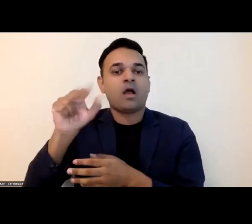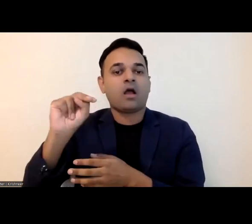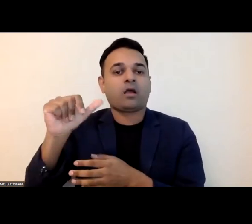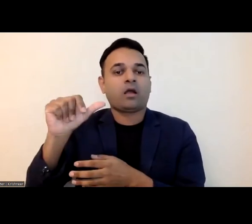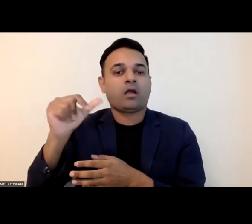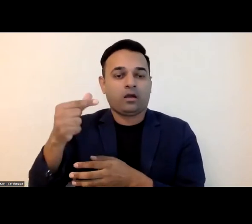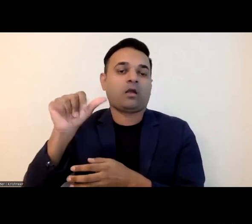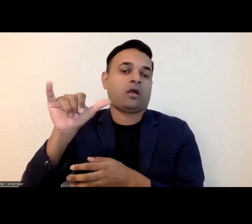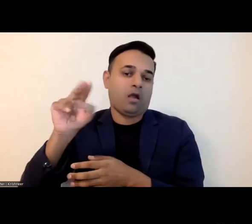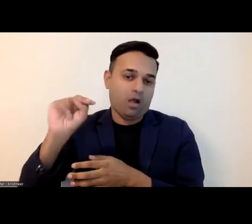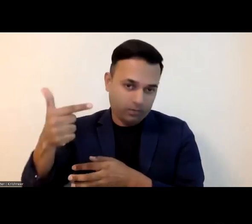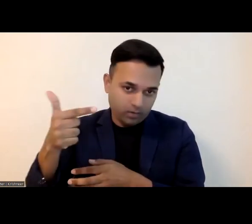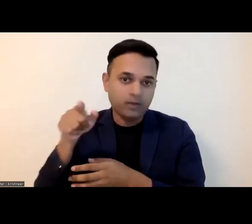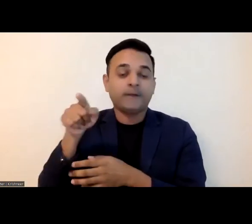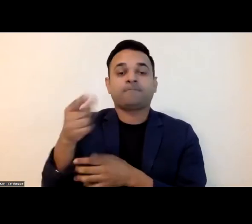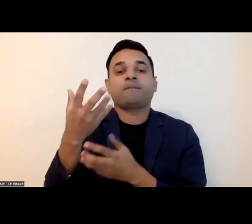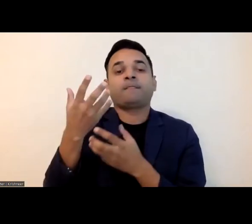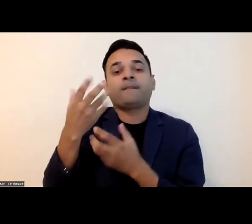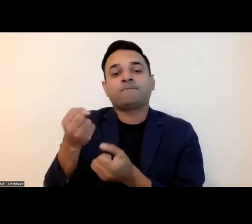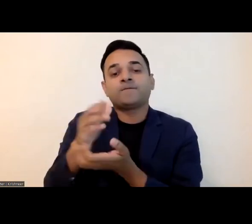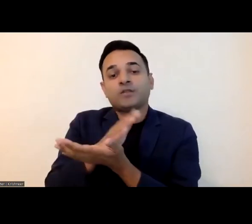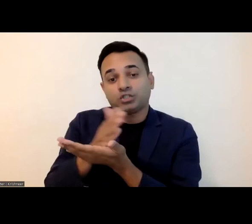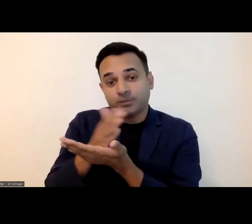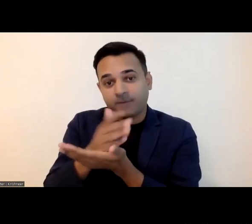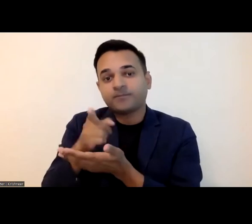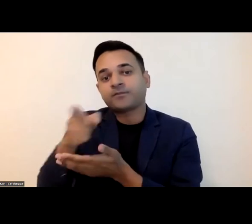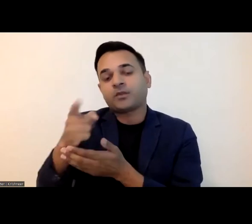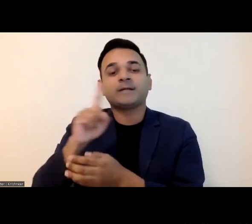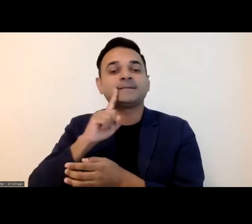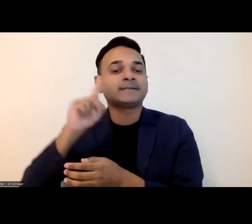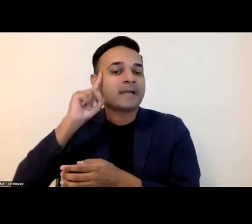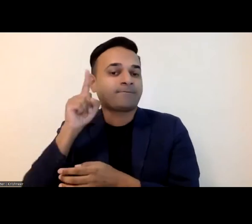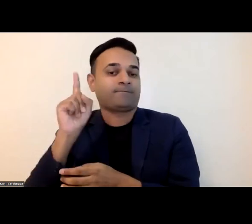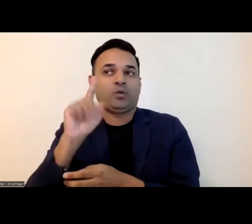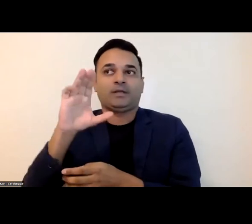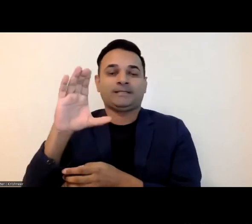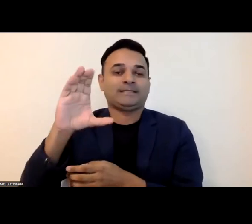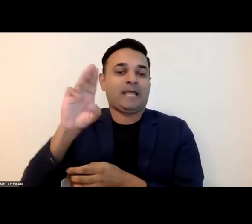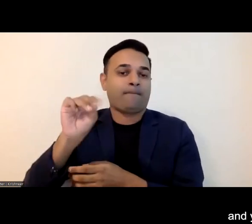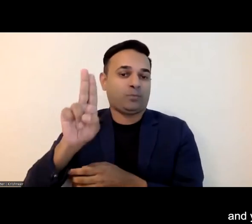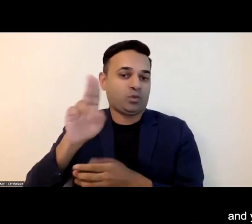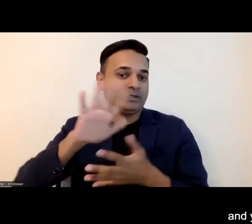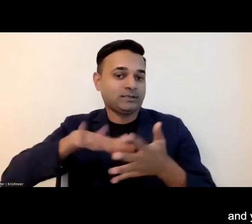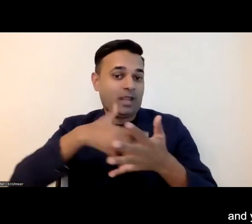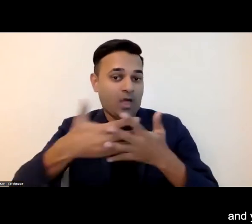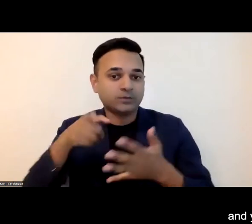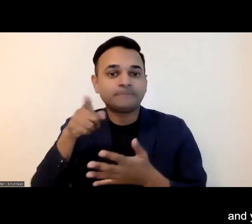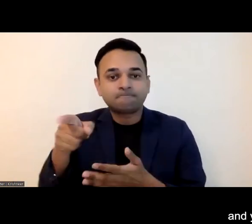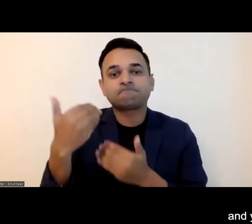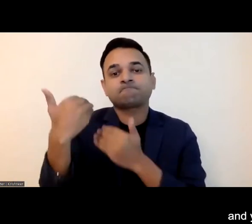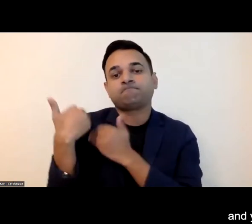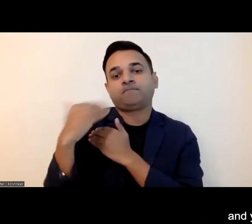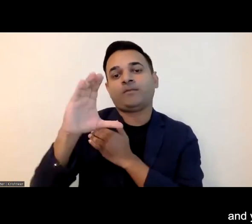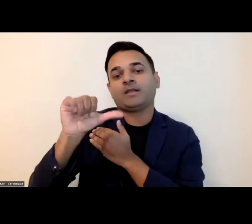deaf. He is president of WFP for the social development of Asian and young people living